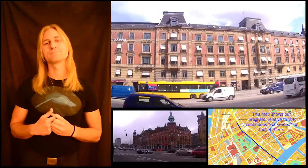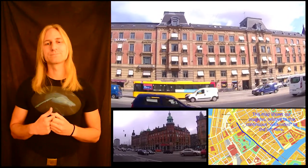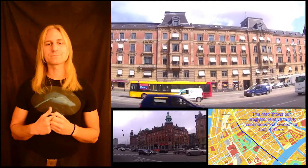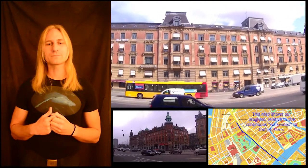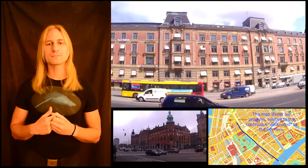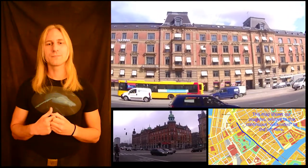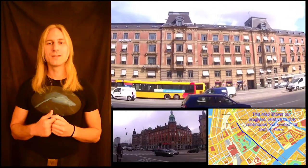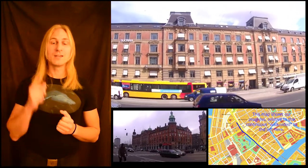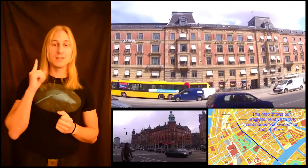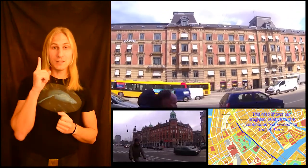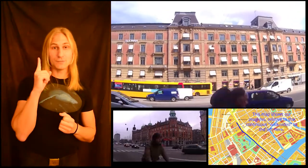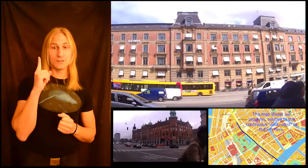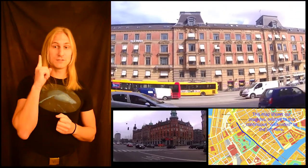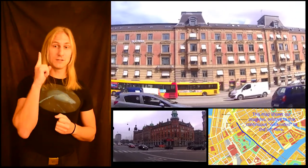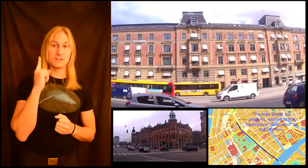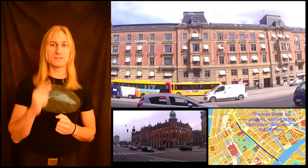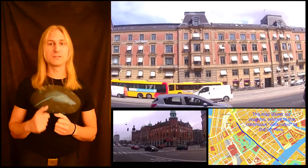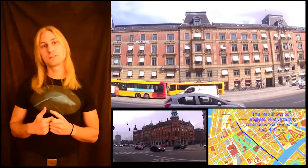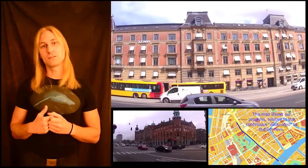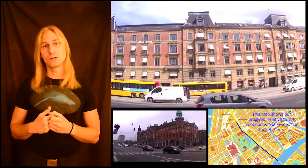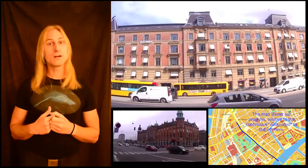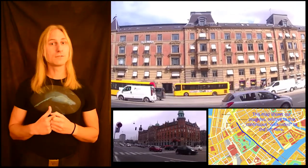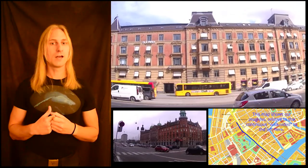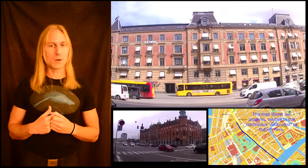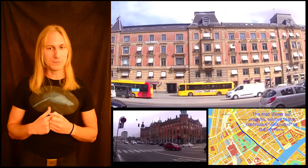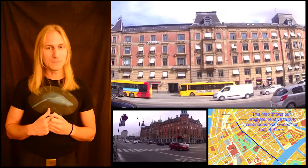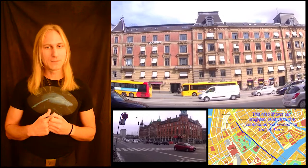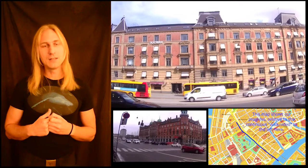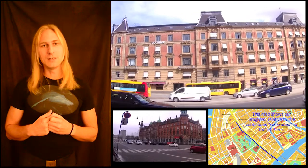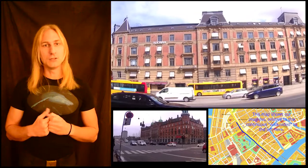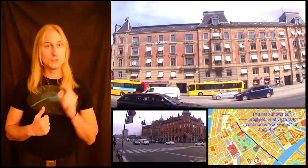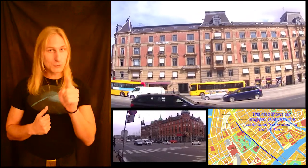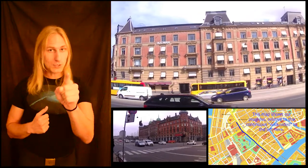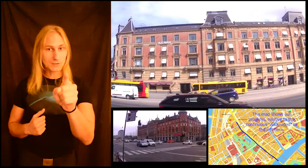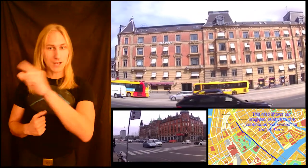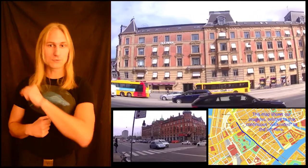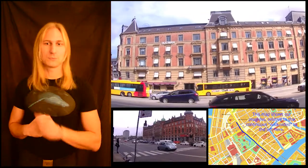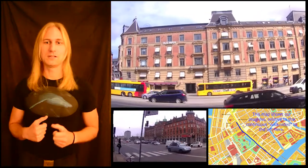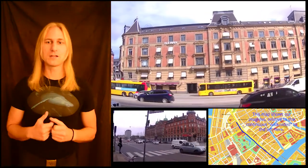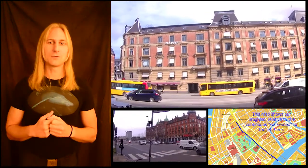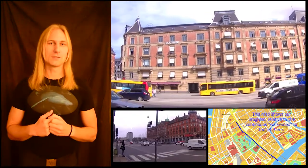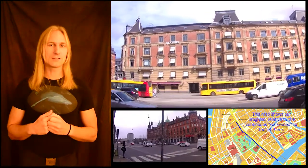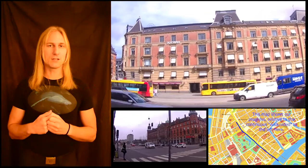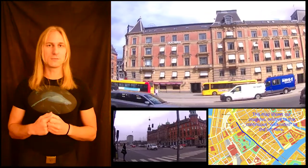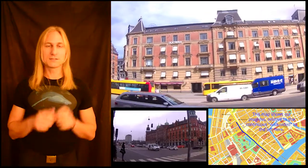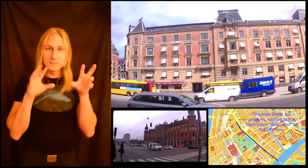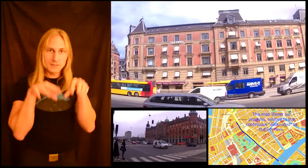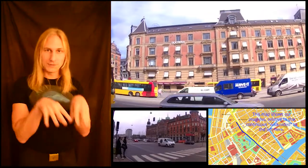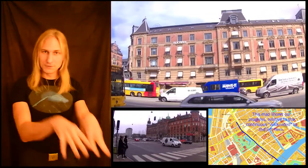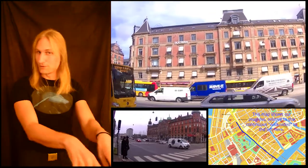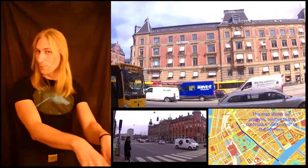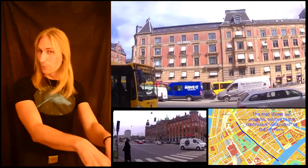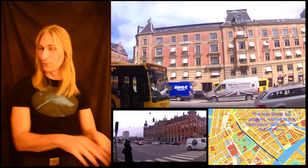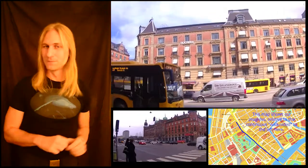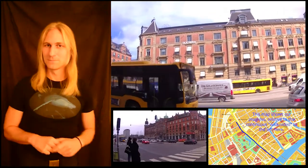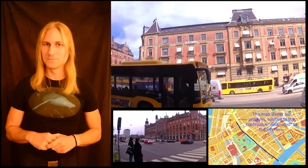them. If this series is successful enough, however, you can count on me covering that subject